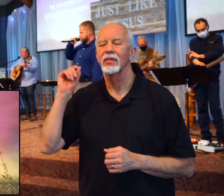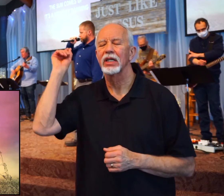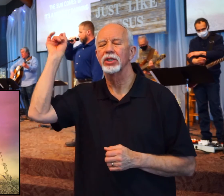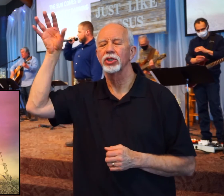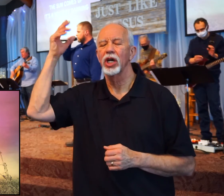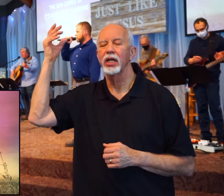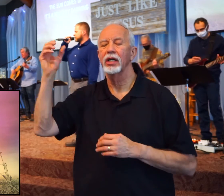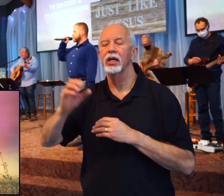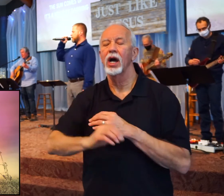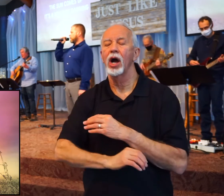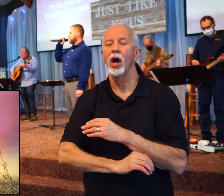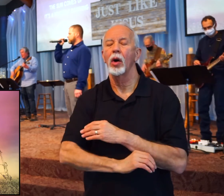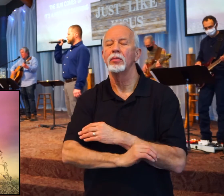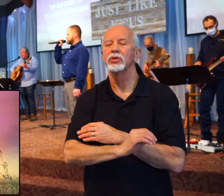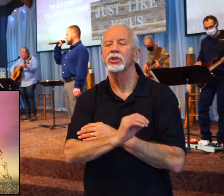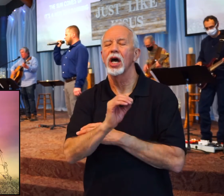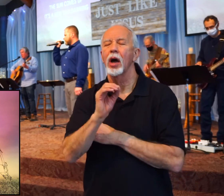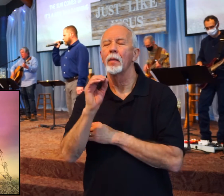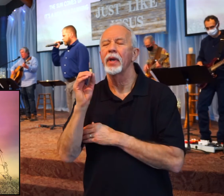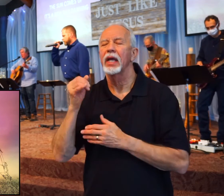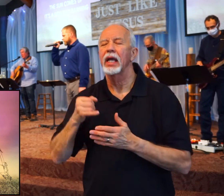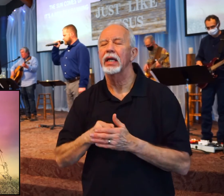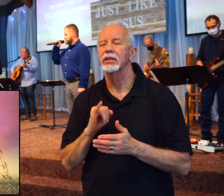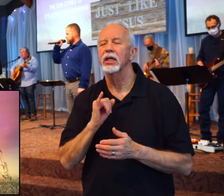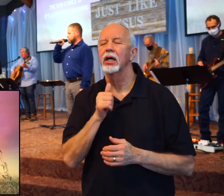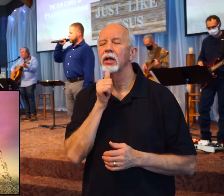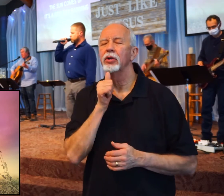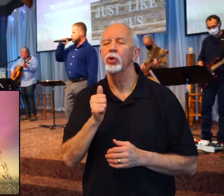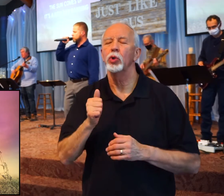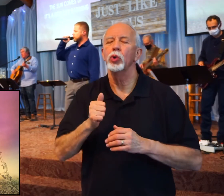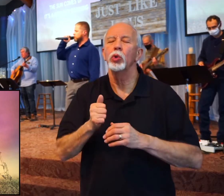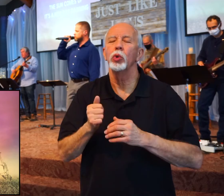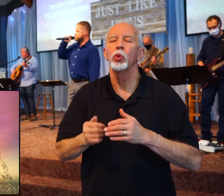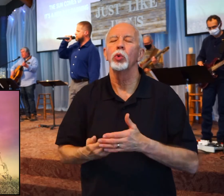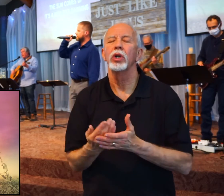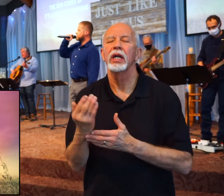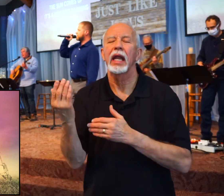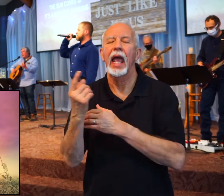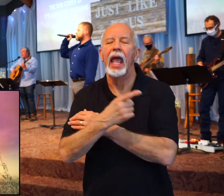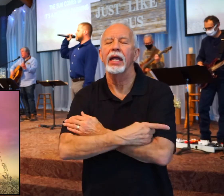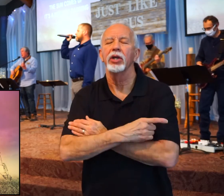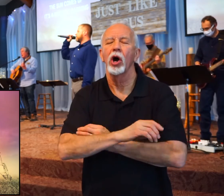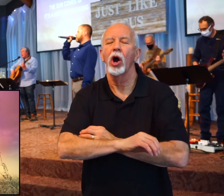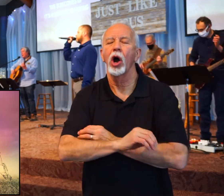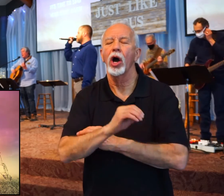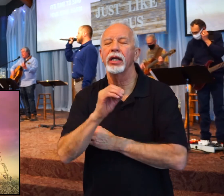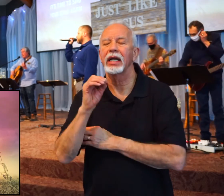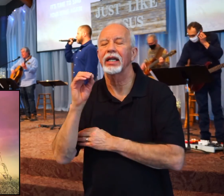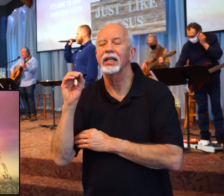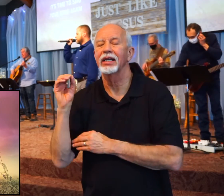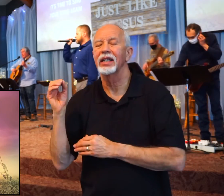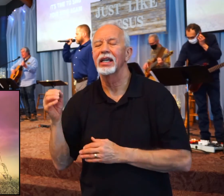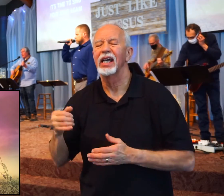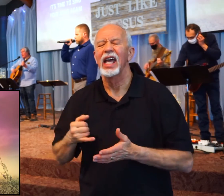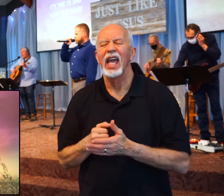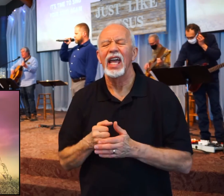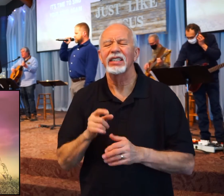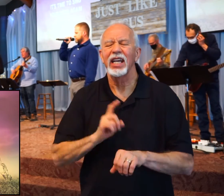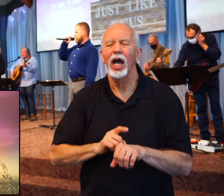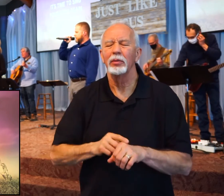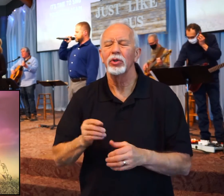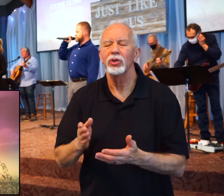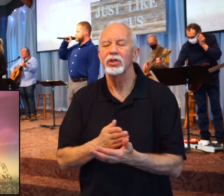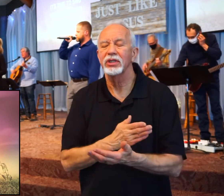The sun comes up, it's a new day dawning.